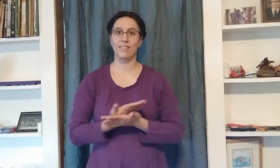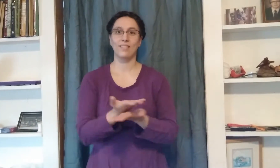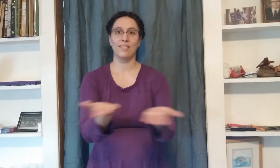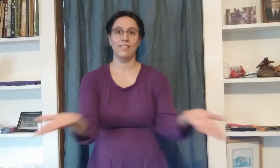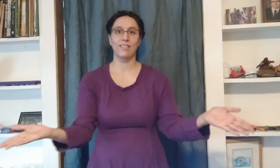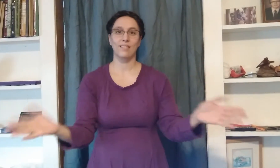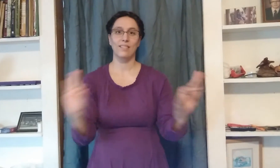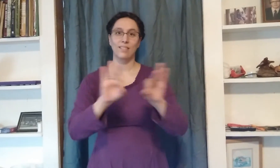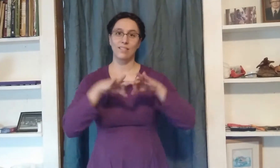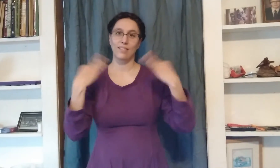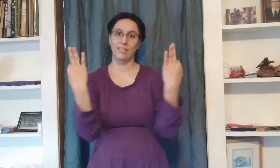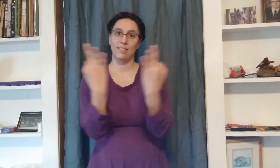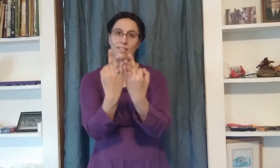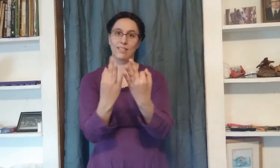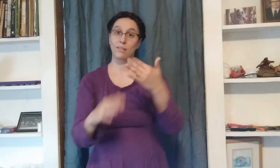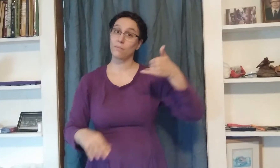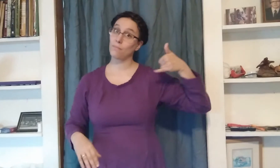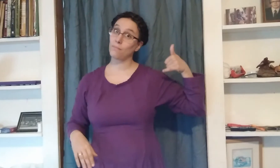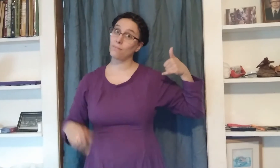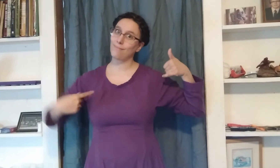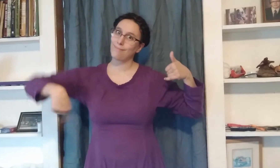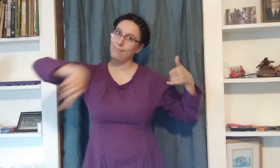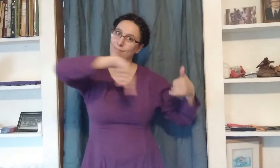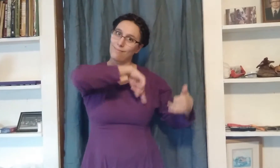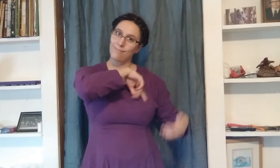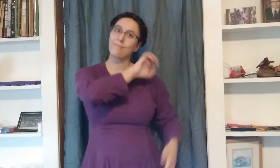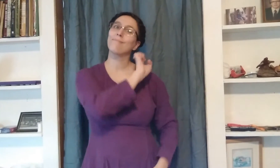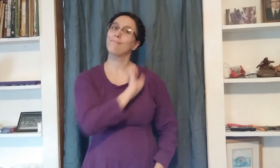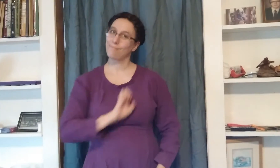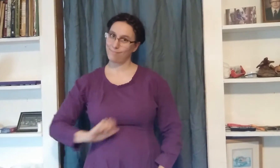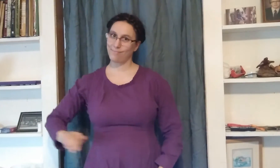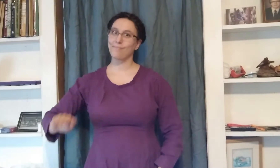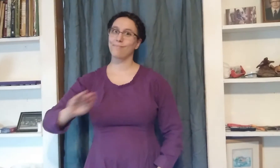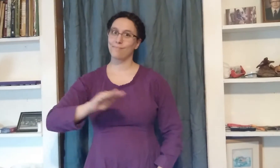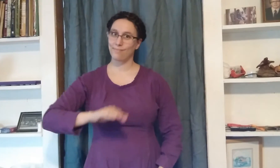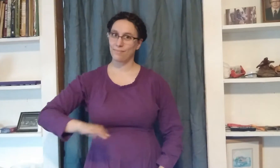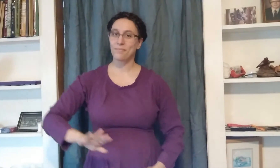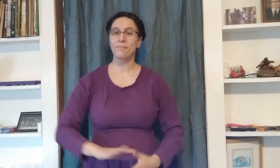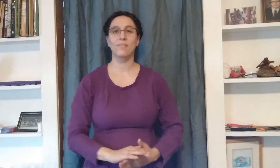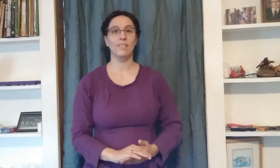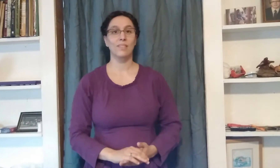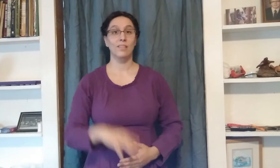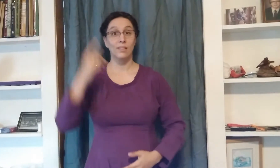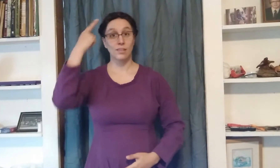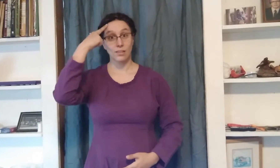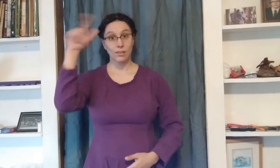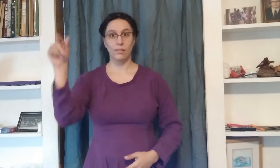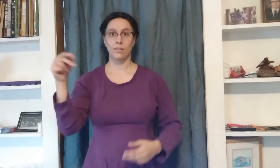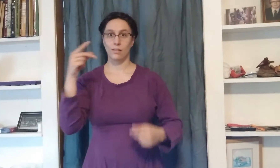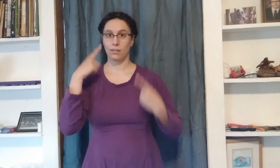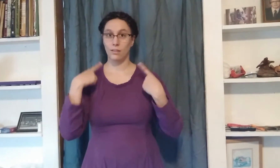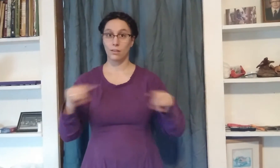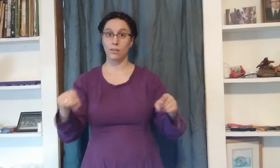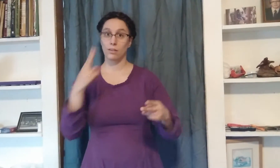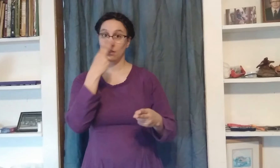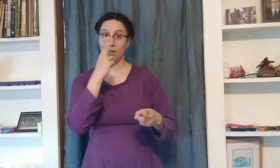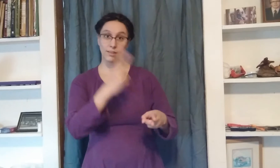We are all family, for we are the East. For the long months we